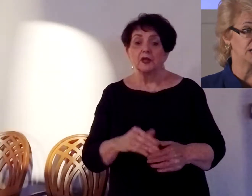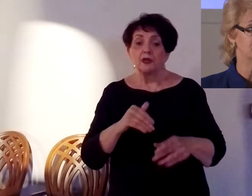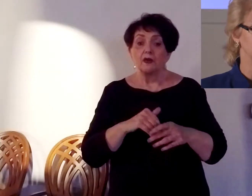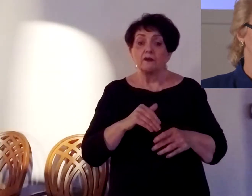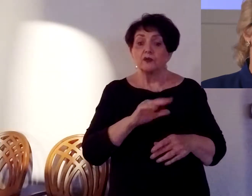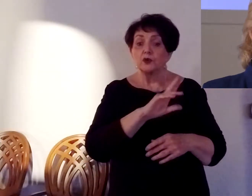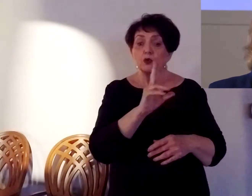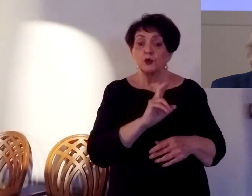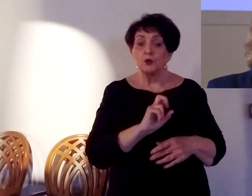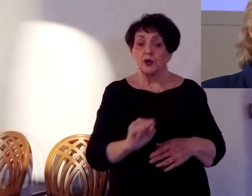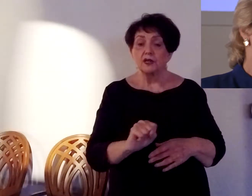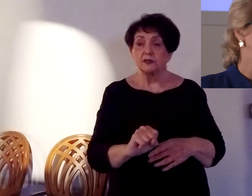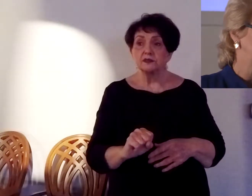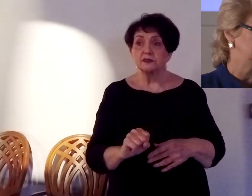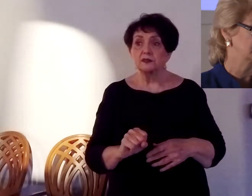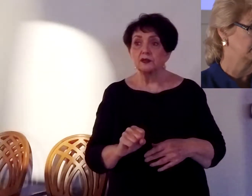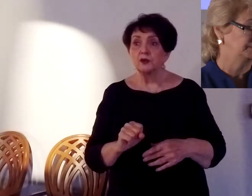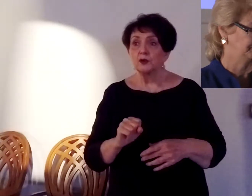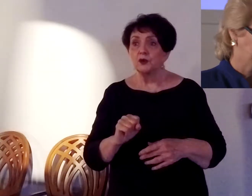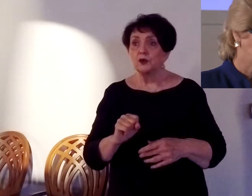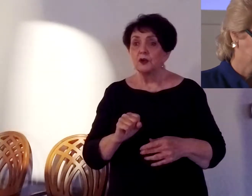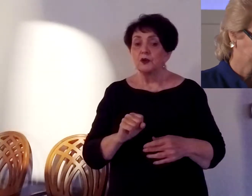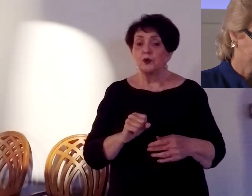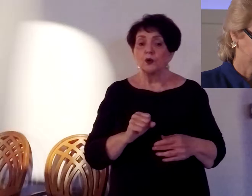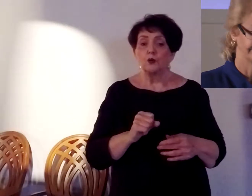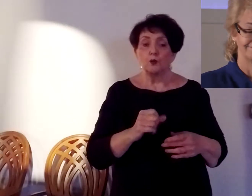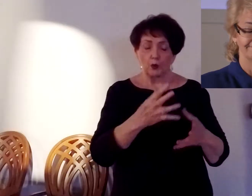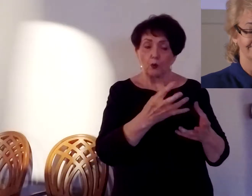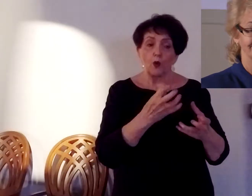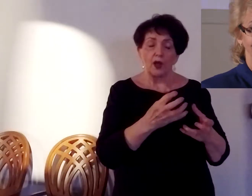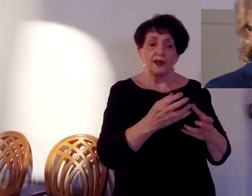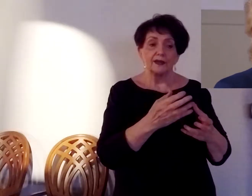ease and grace, we confuse it with convenience.